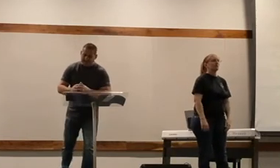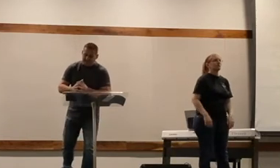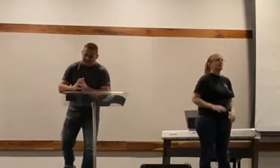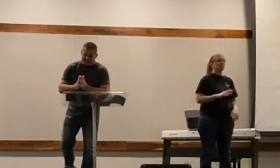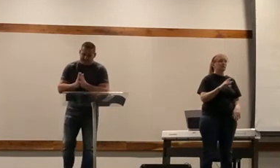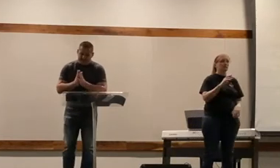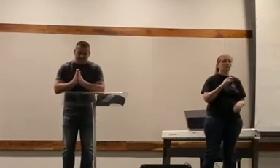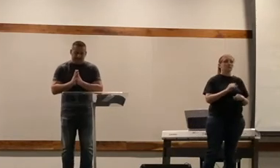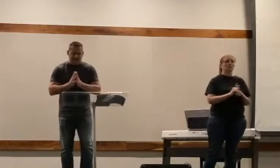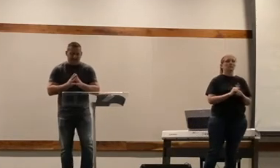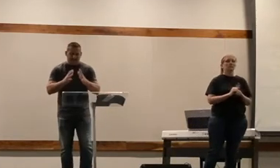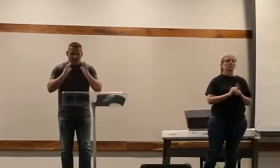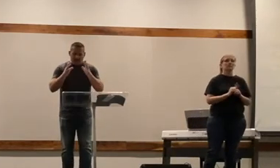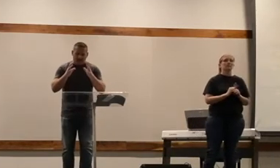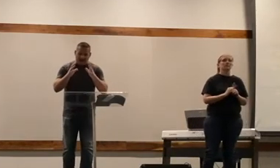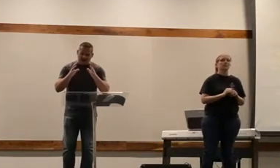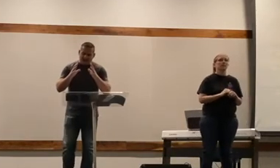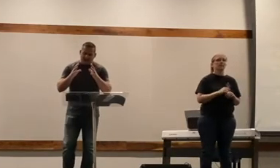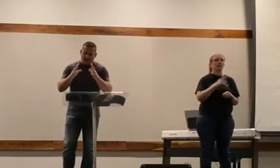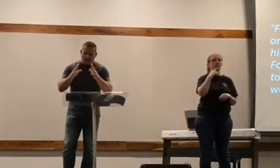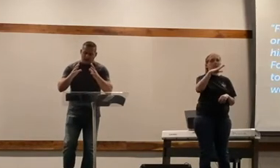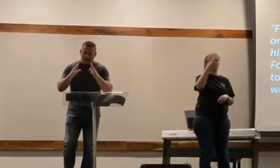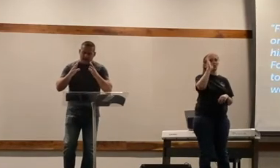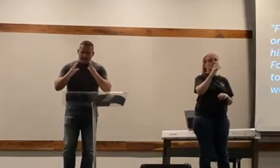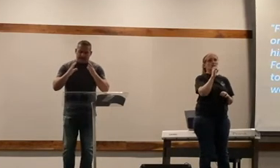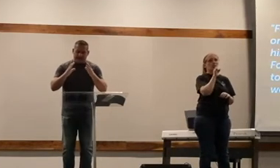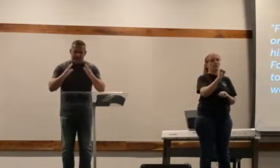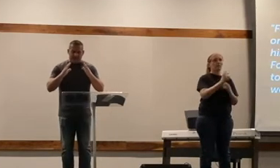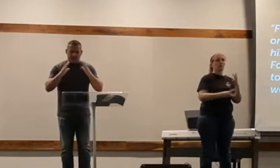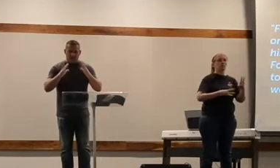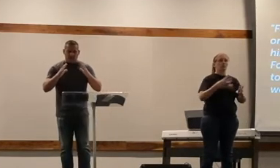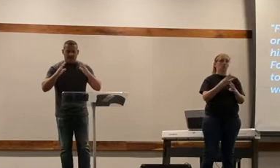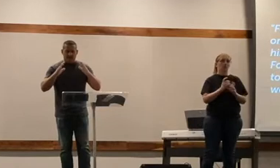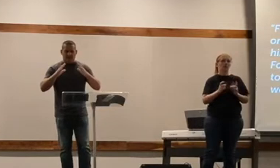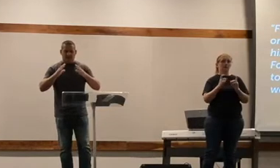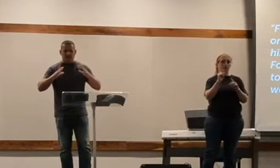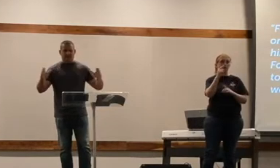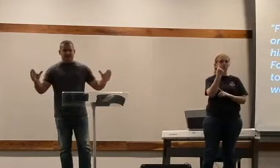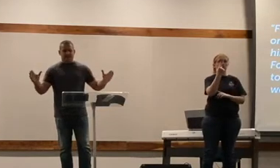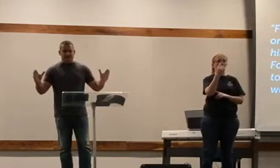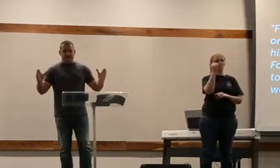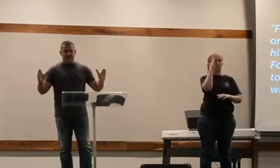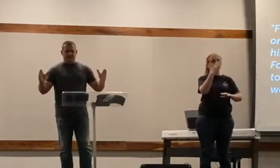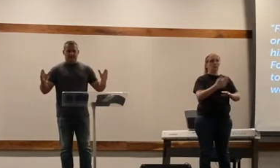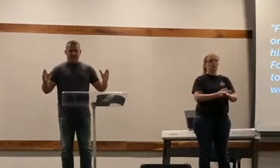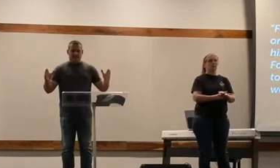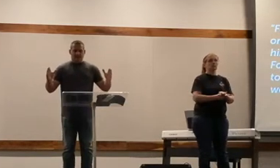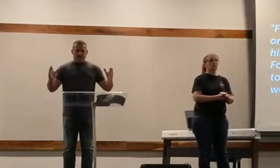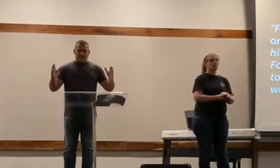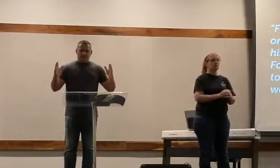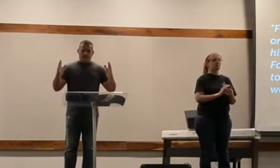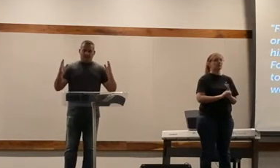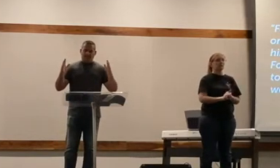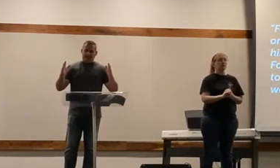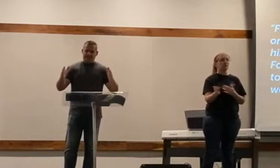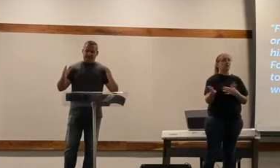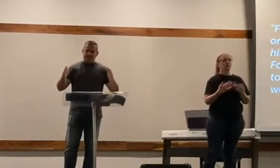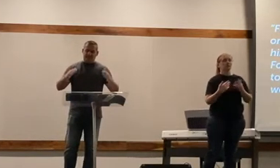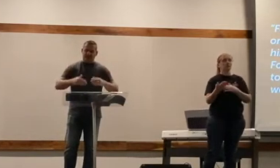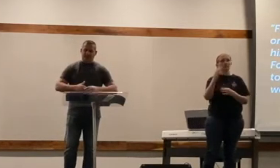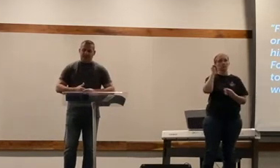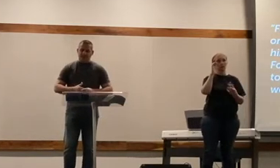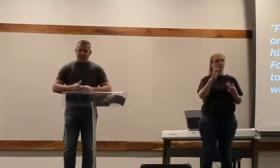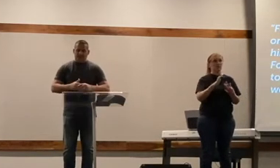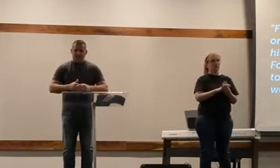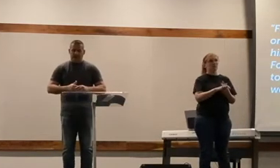John 3:16 and 17 says this, "For God so loved the world that he gave his one and only Son, that whoever believes in him